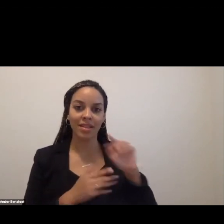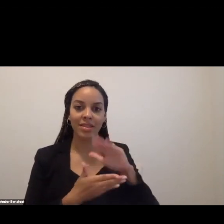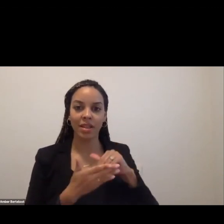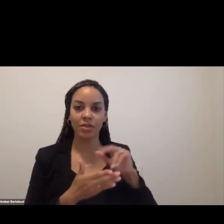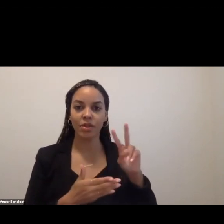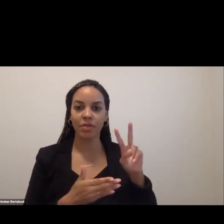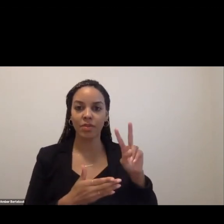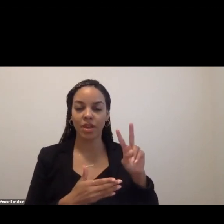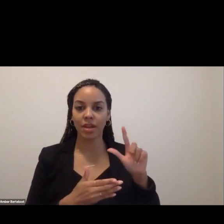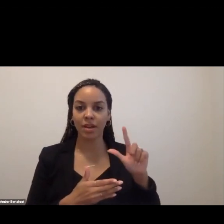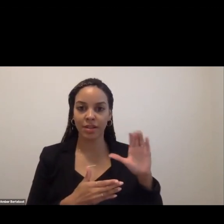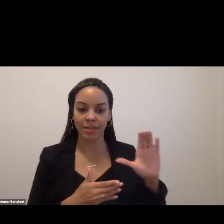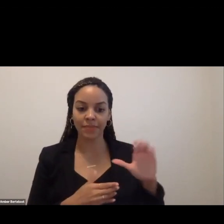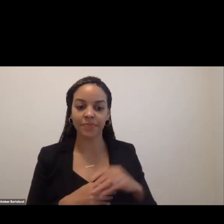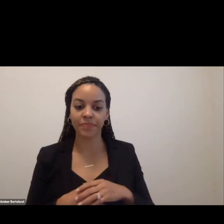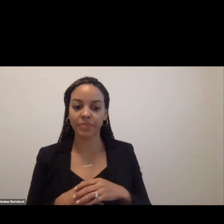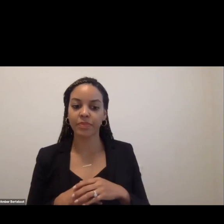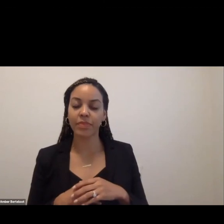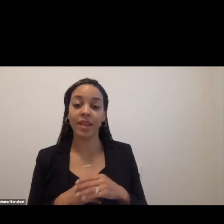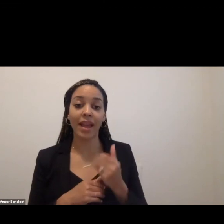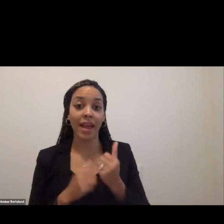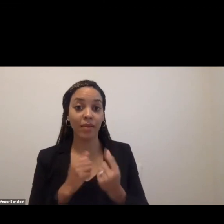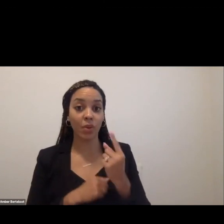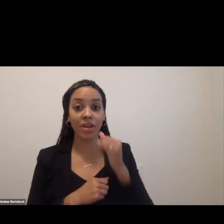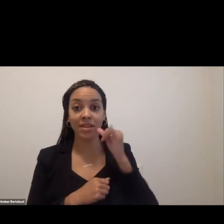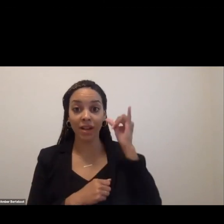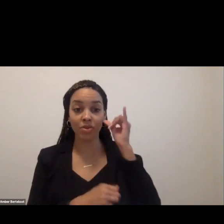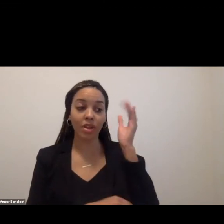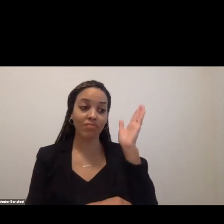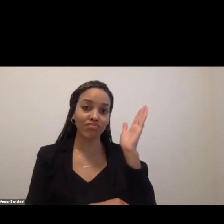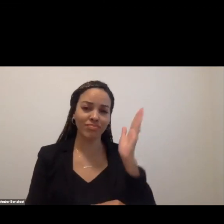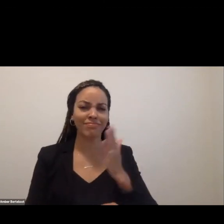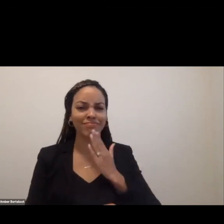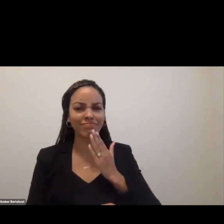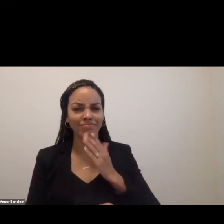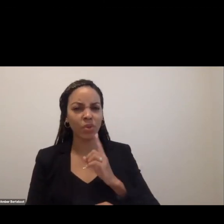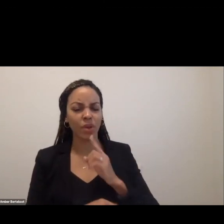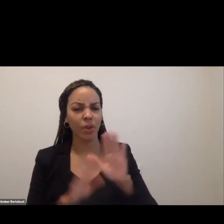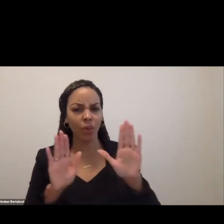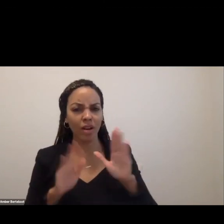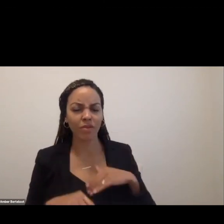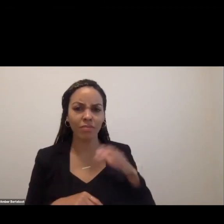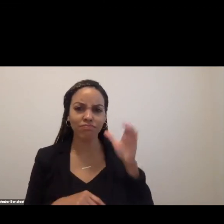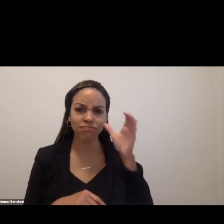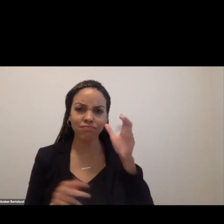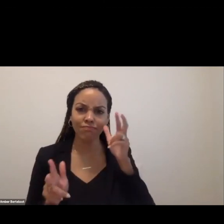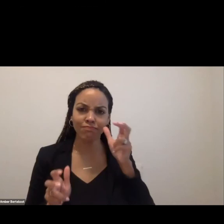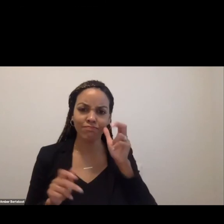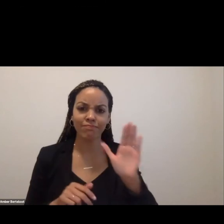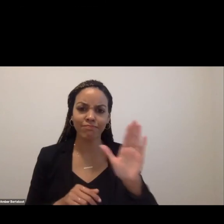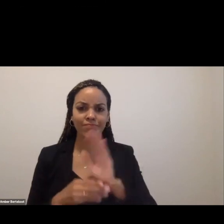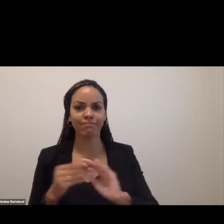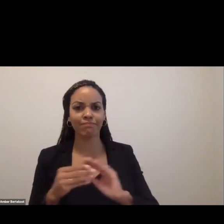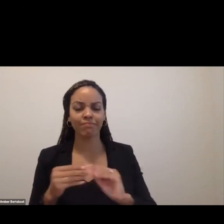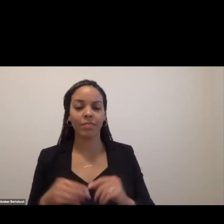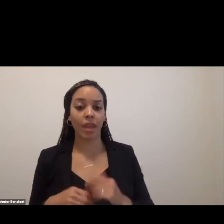spoke yesterday, thank you for, it was a really, really wonderful to listen to you. My title